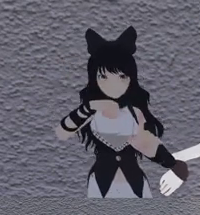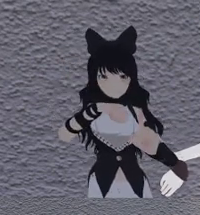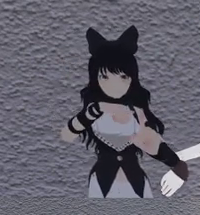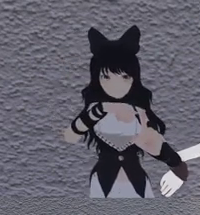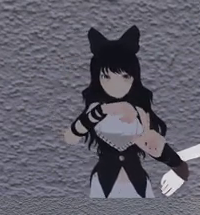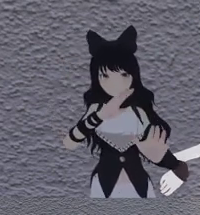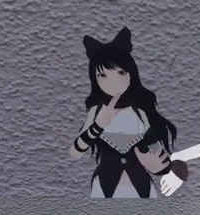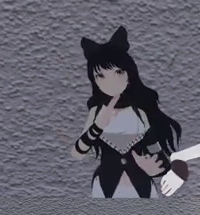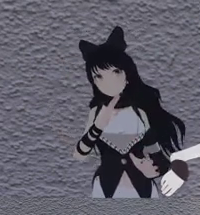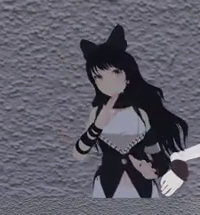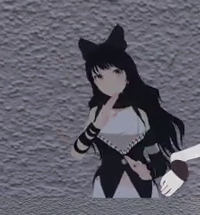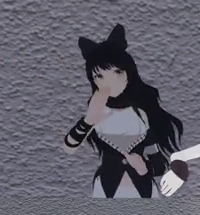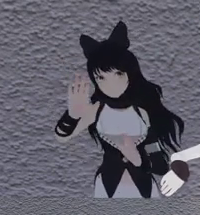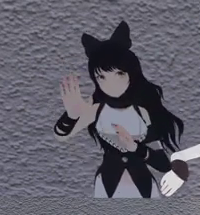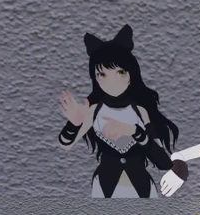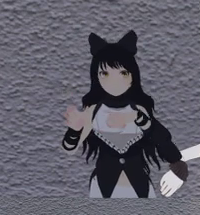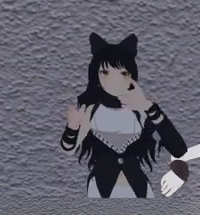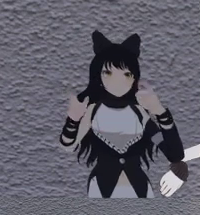Bully.